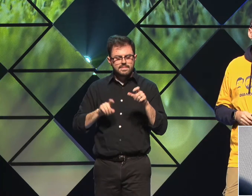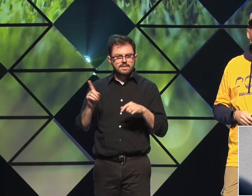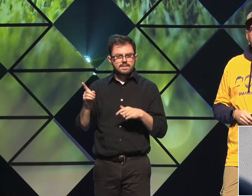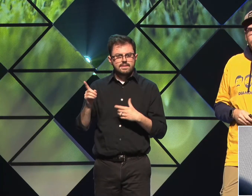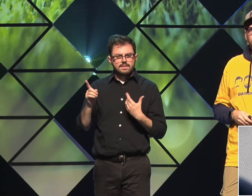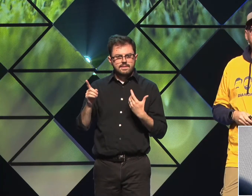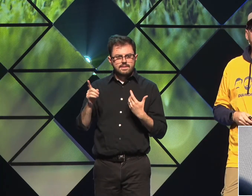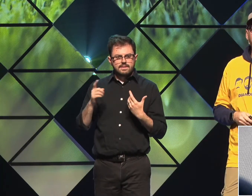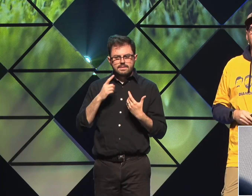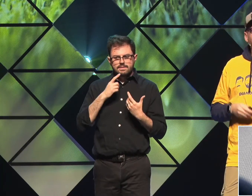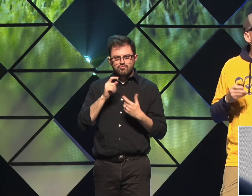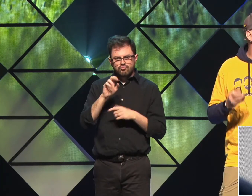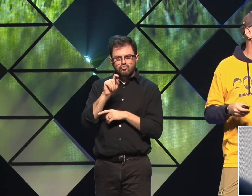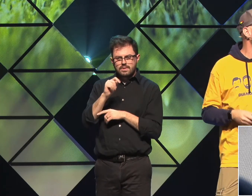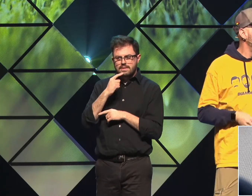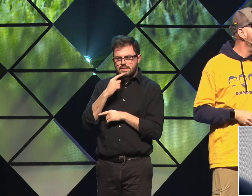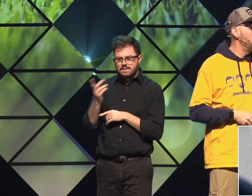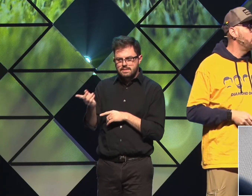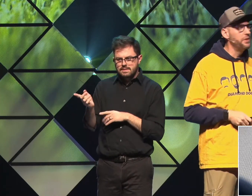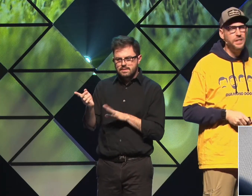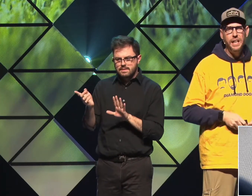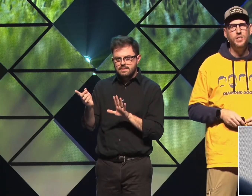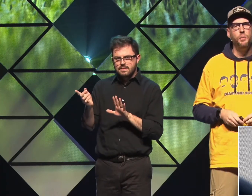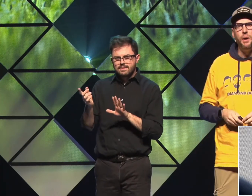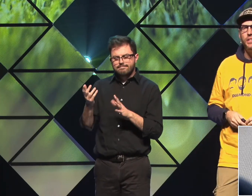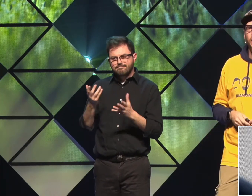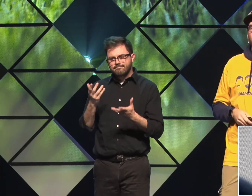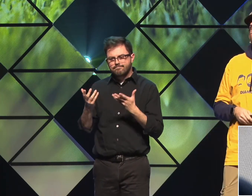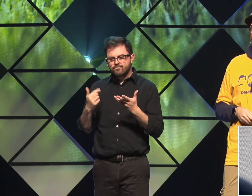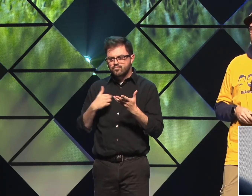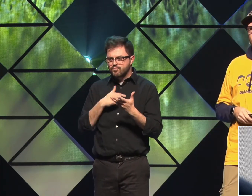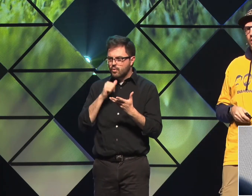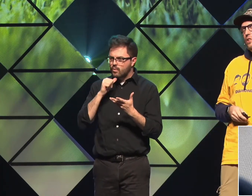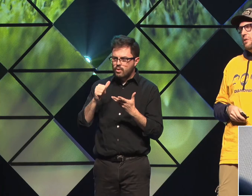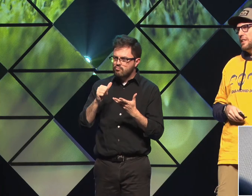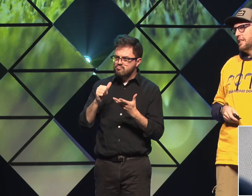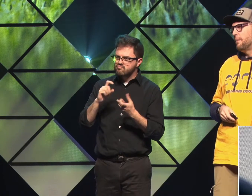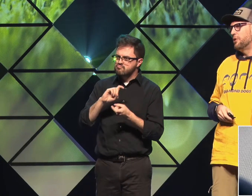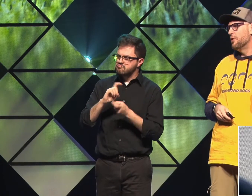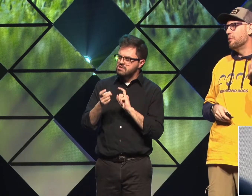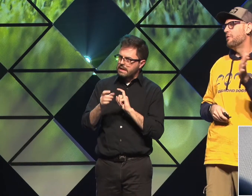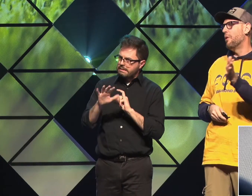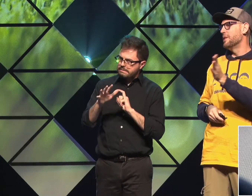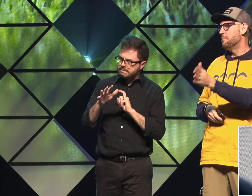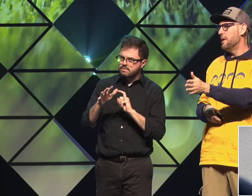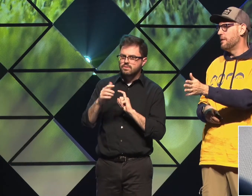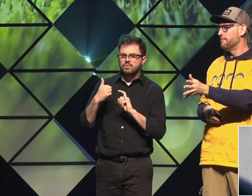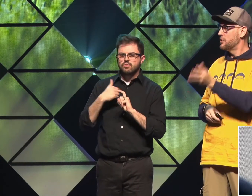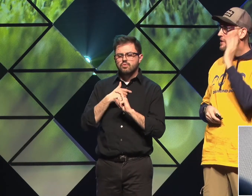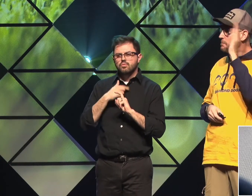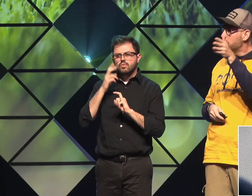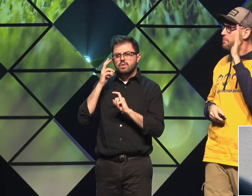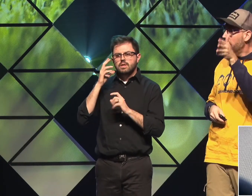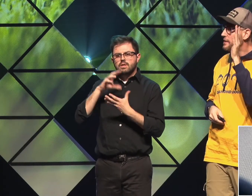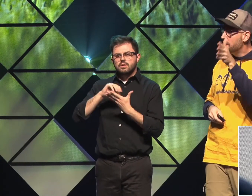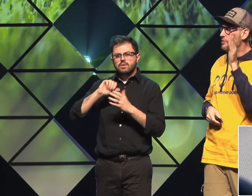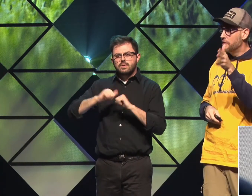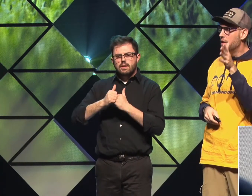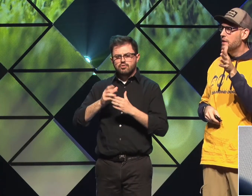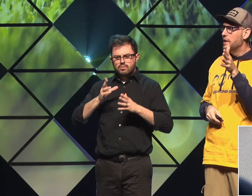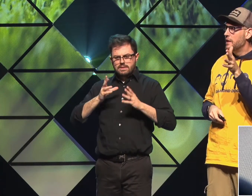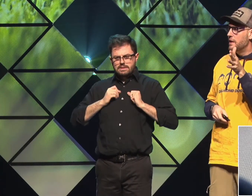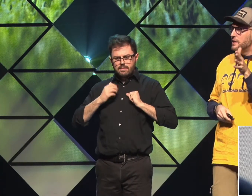he says, I don't think we change per se so much as we just learn to accept who we've always been. So his